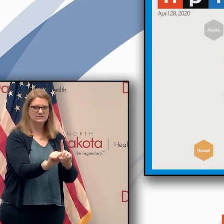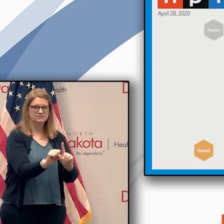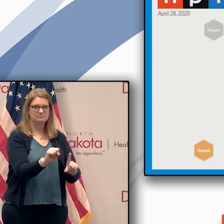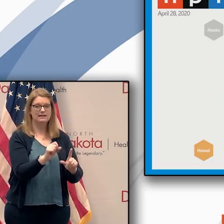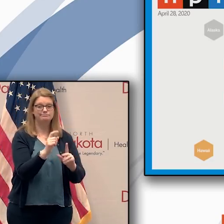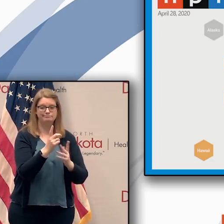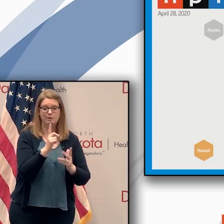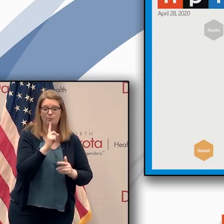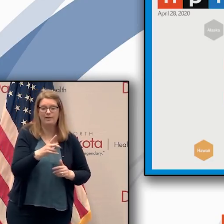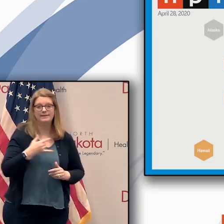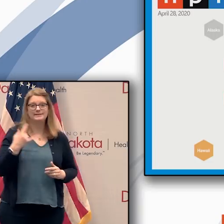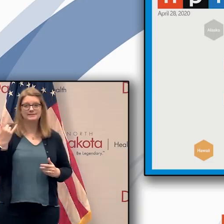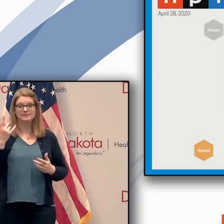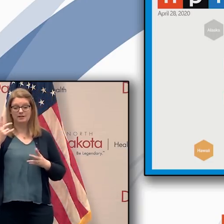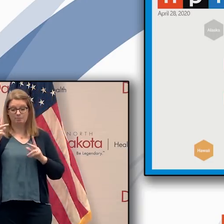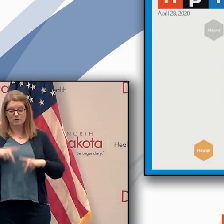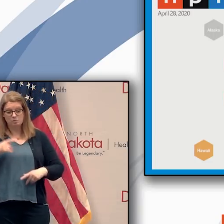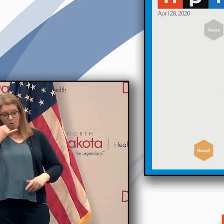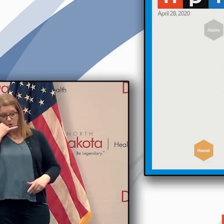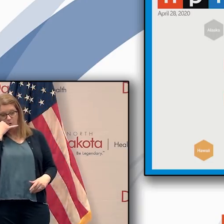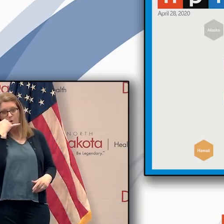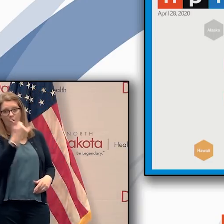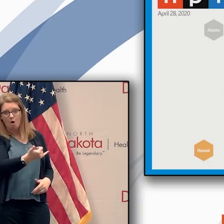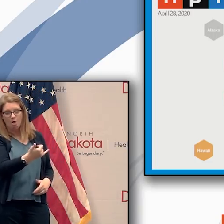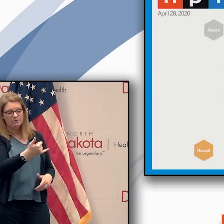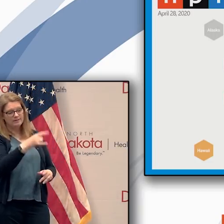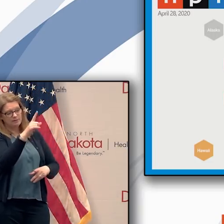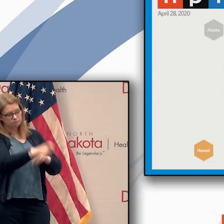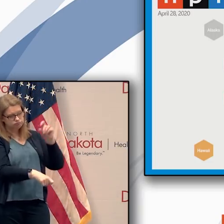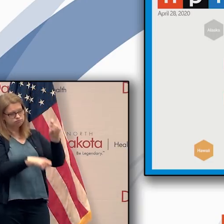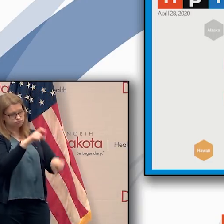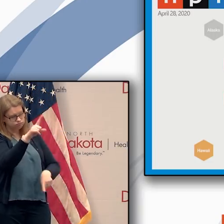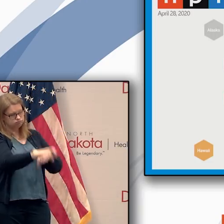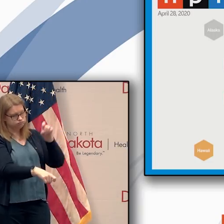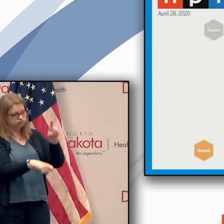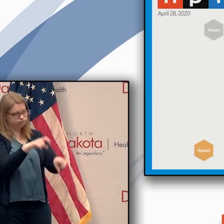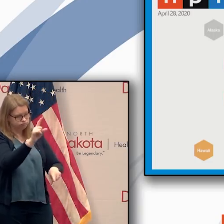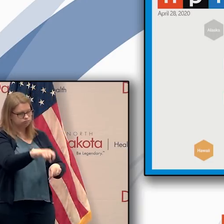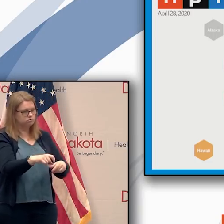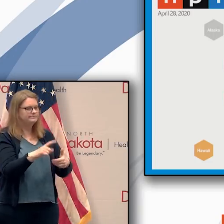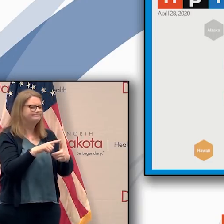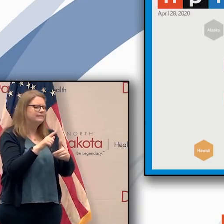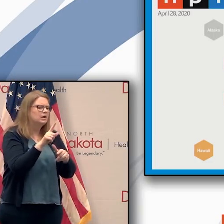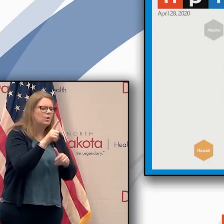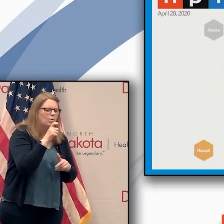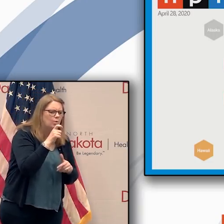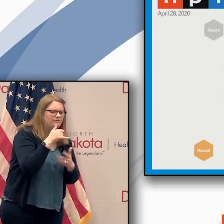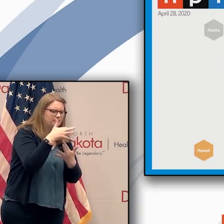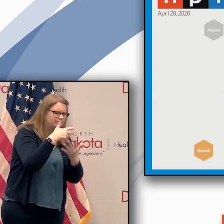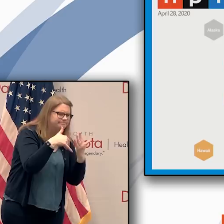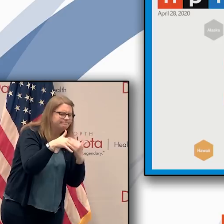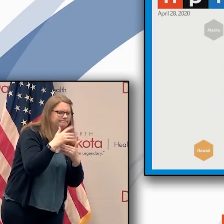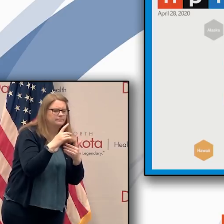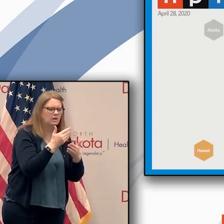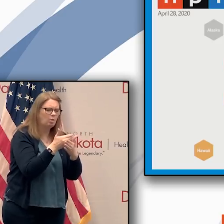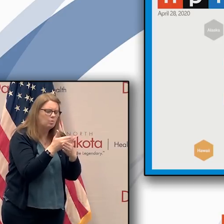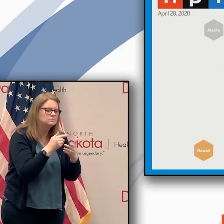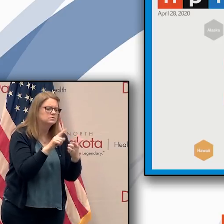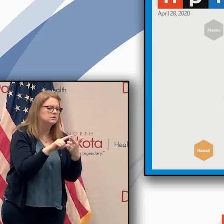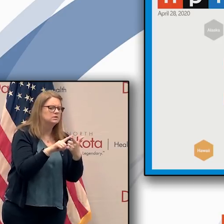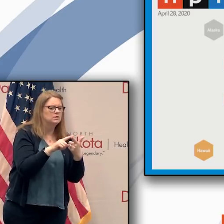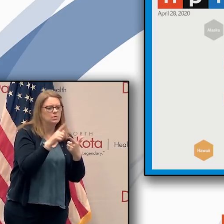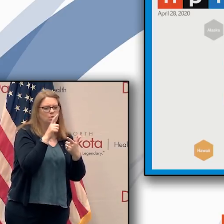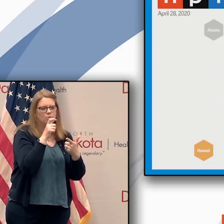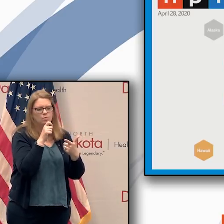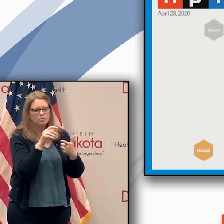contacted by someone by phone, and then there's a phone interview, and they say, who have you been in close contact with? Who might